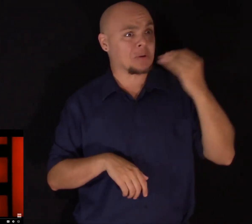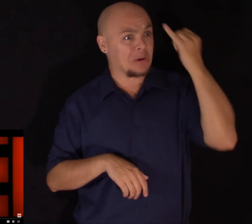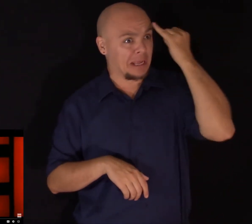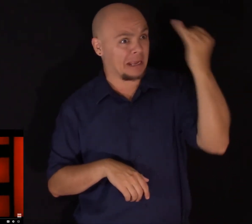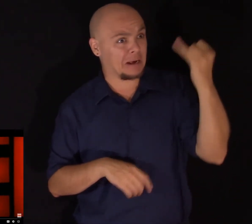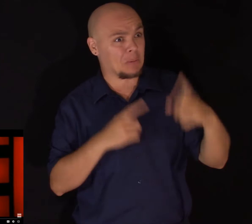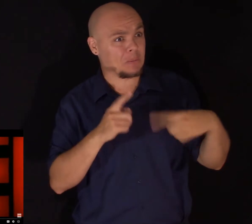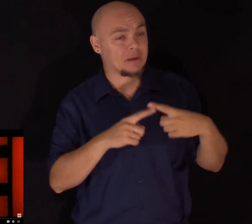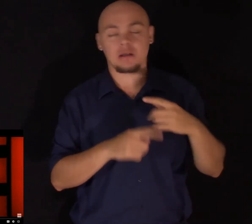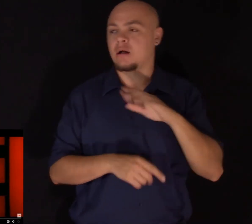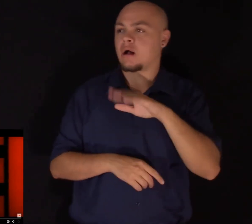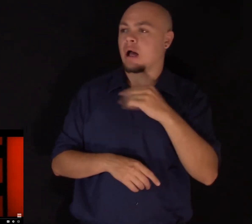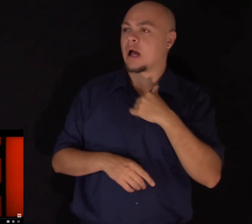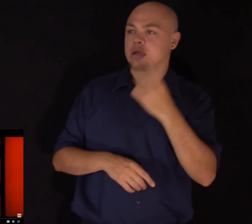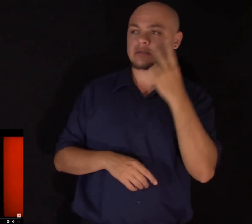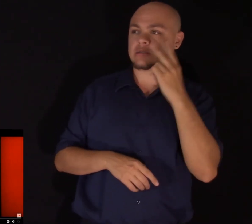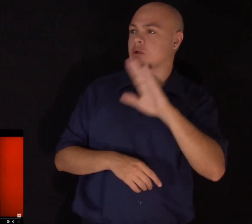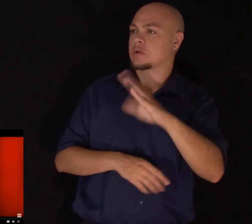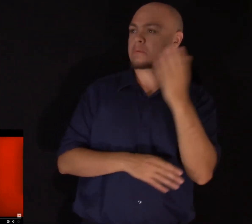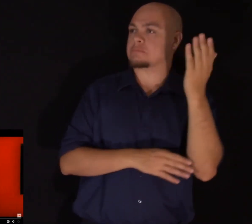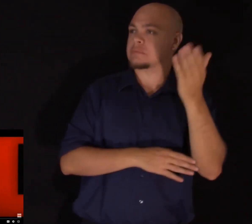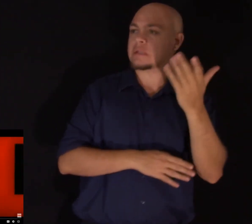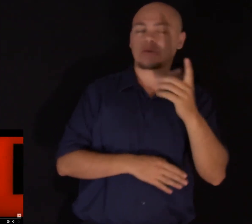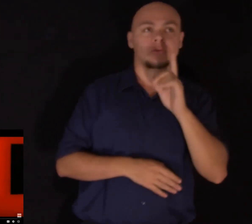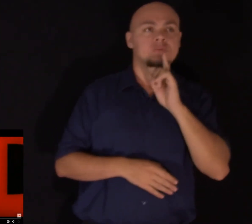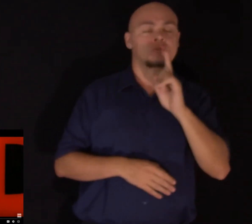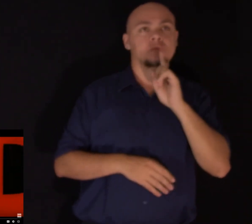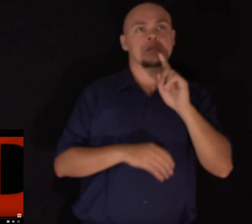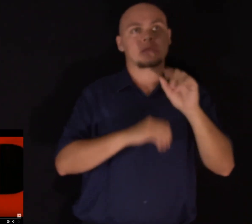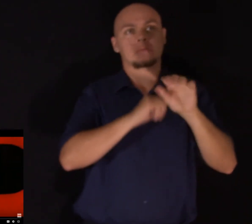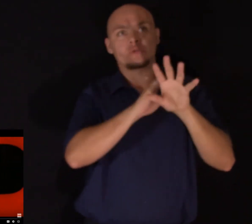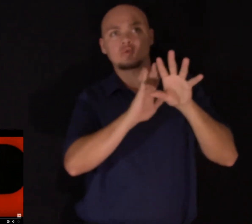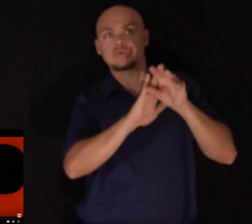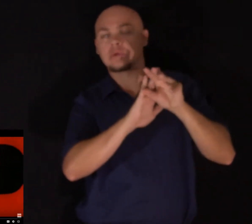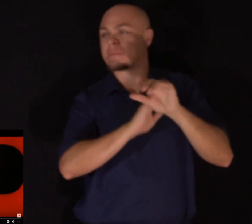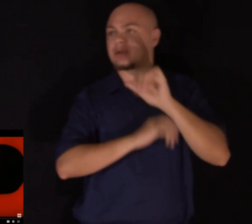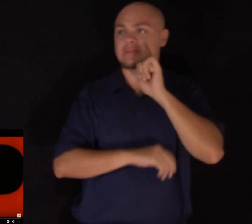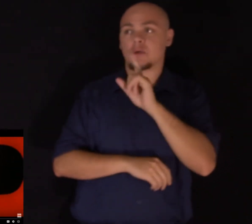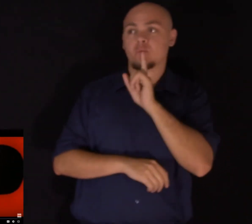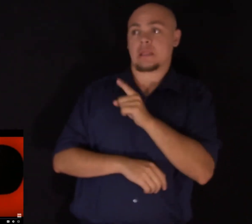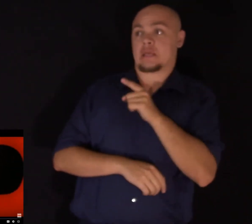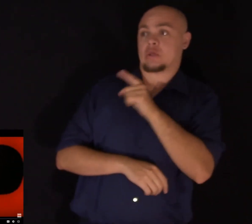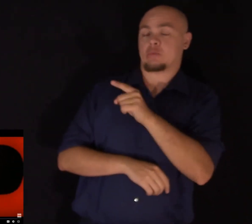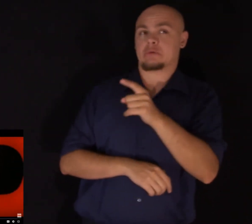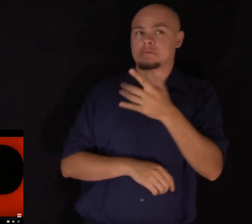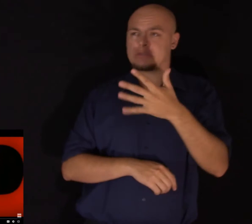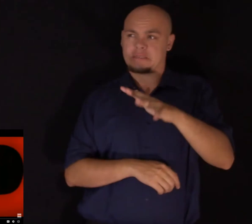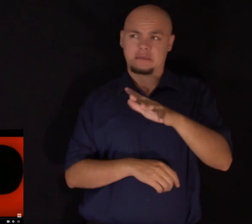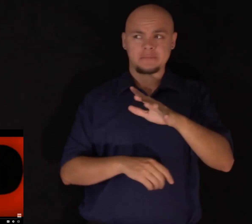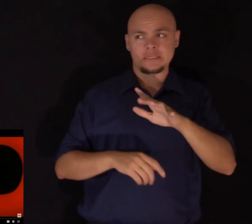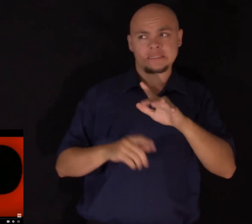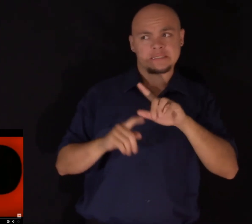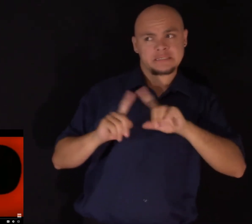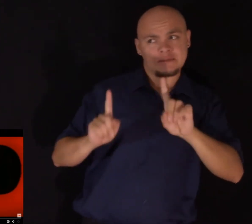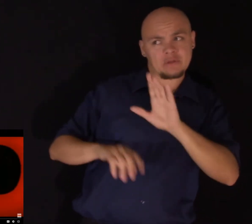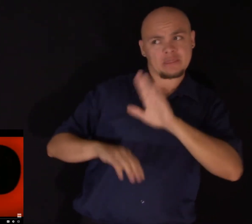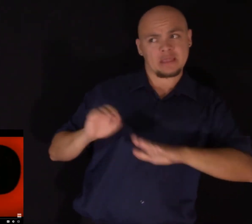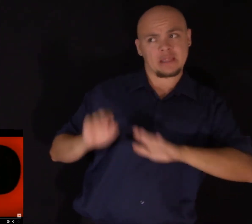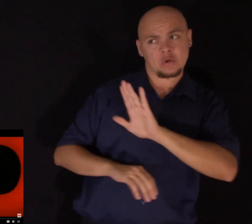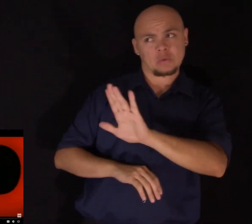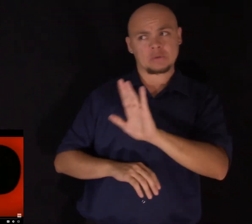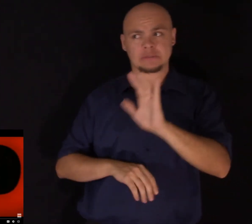And she said, "I saw your talk live streamed. It was not really you. It was a little different than what you usually do, but it was